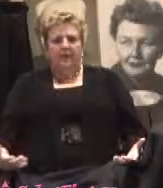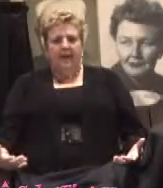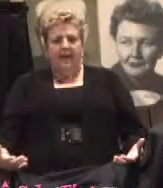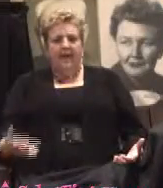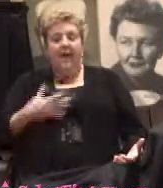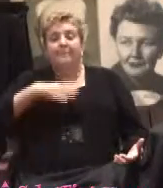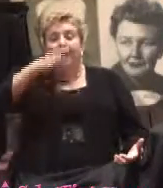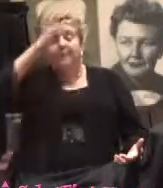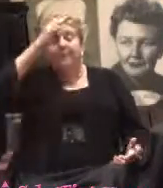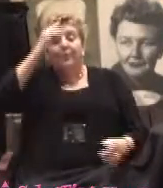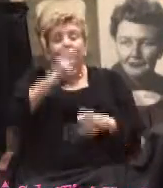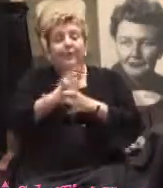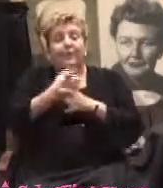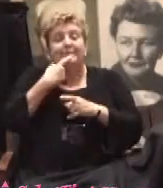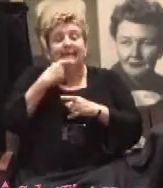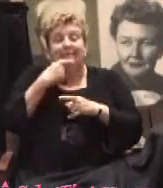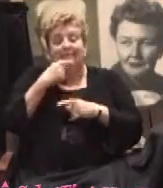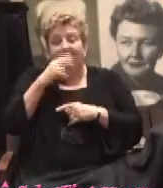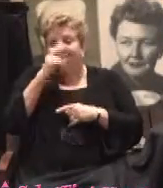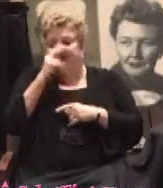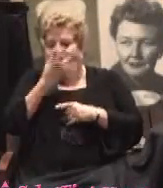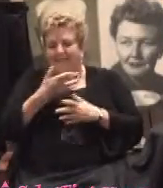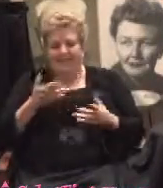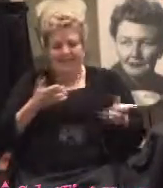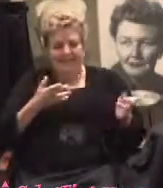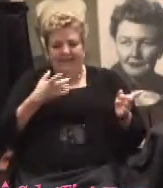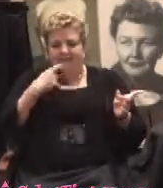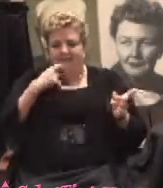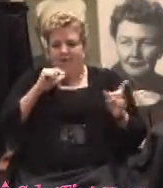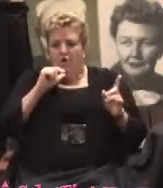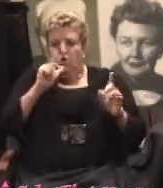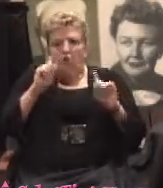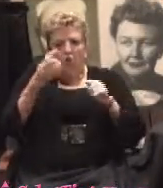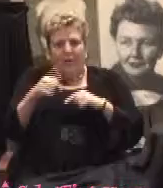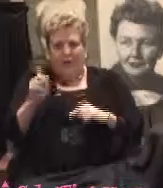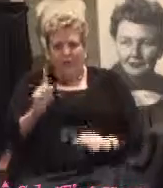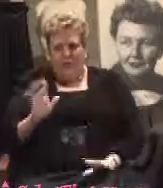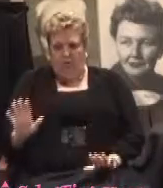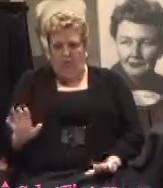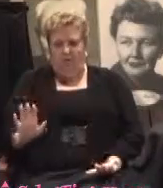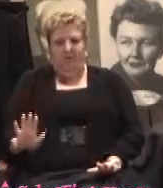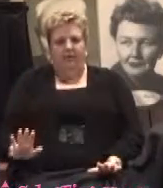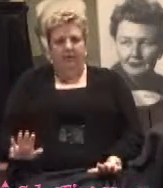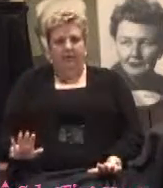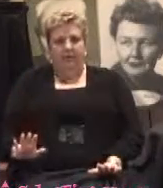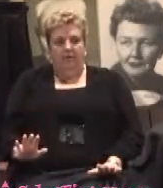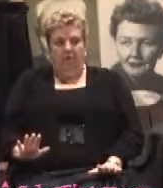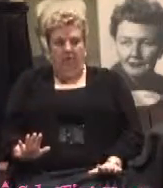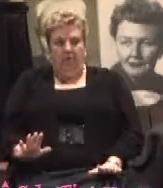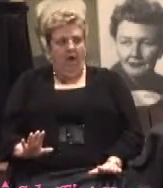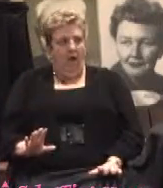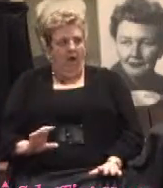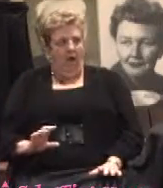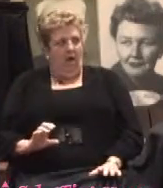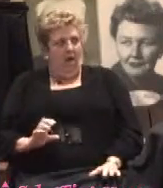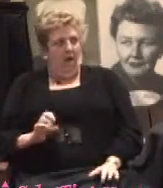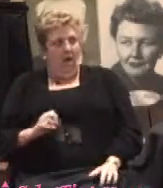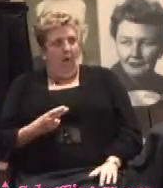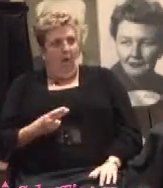he's ever said to me in my life. He said, don't go anywhere. I was like, oh, okay. I'll